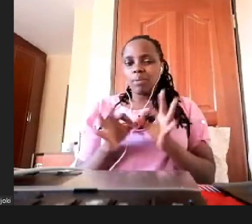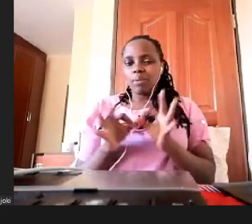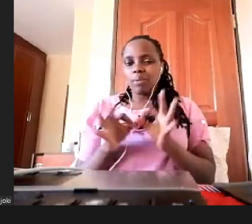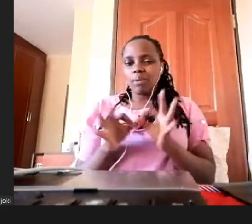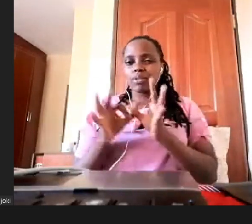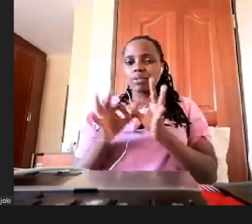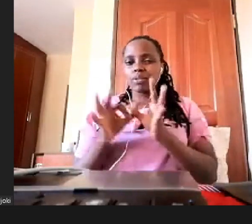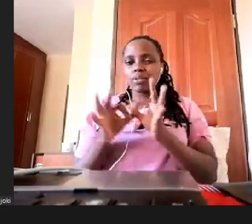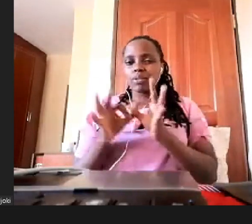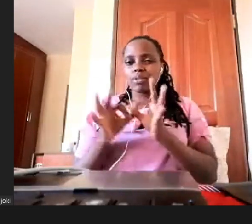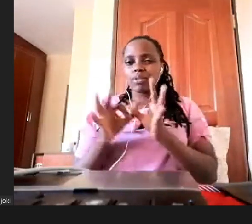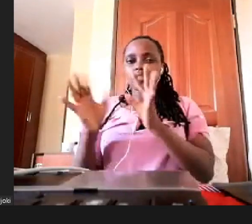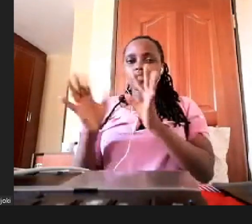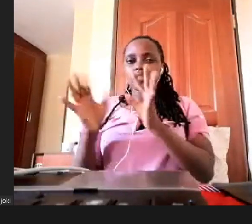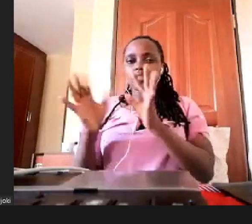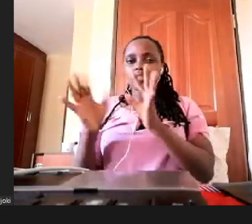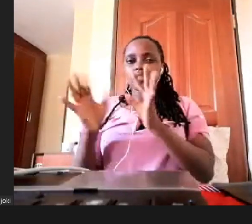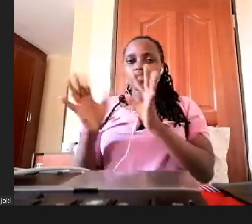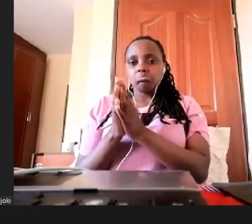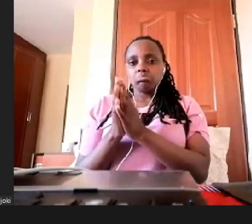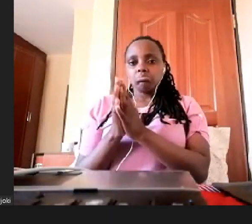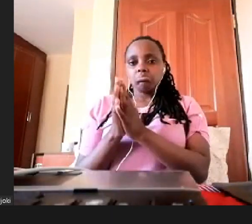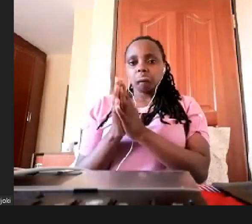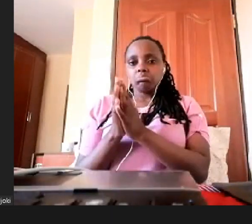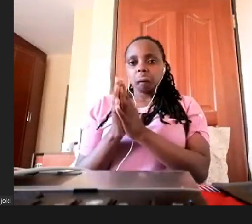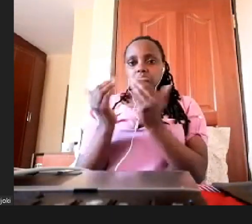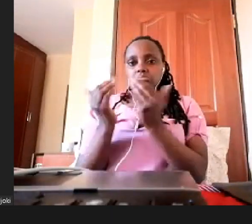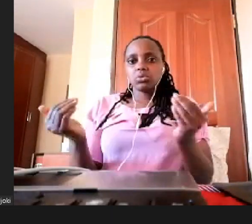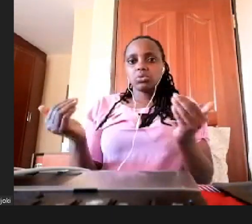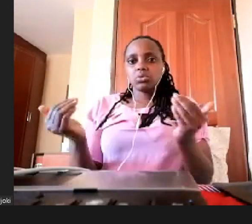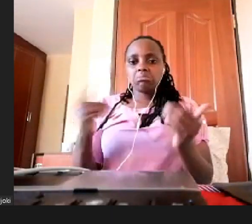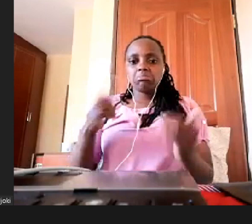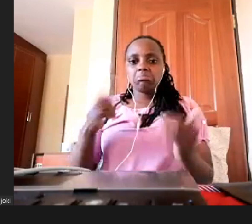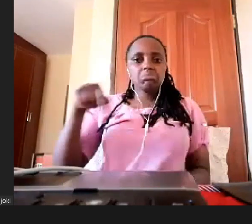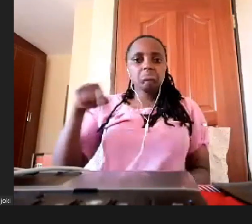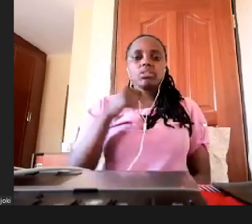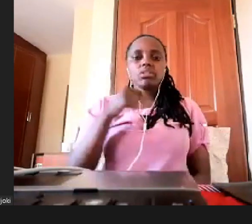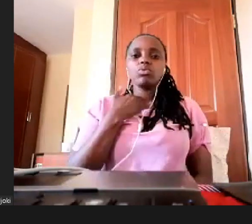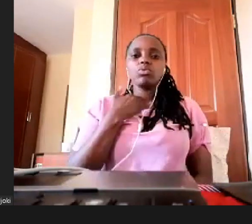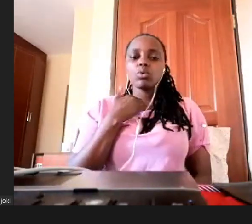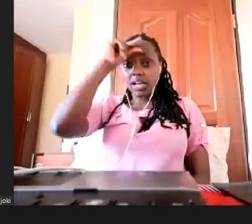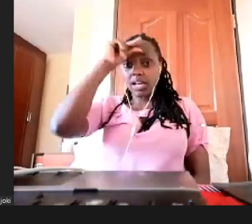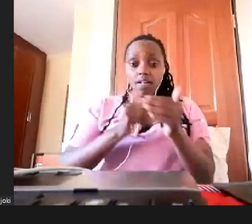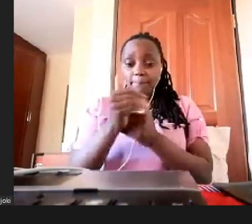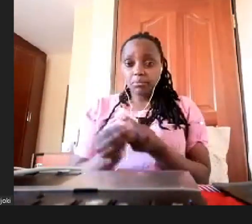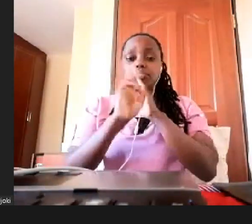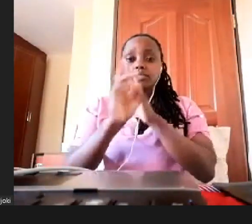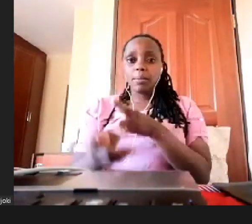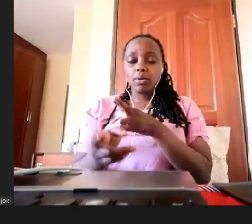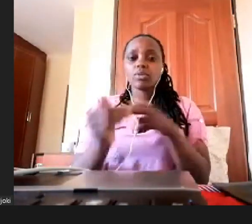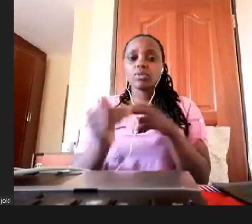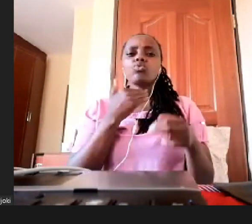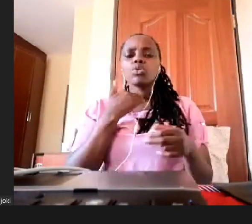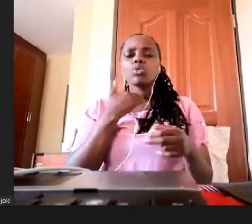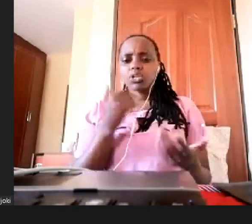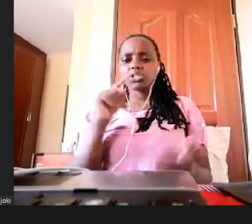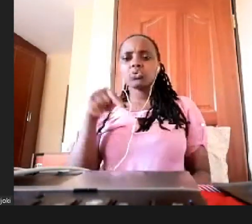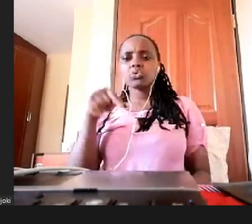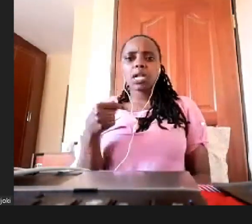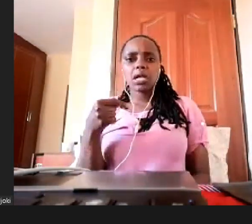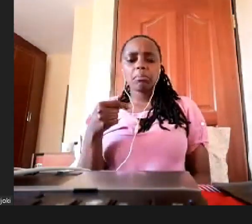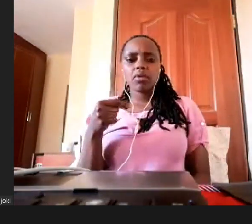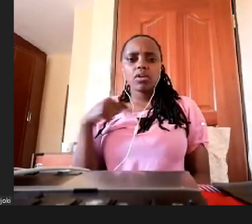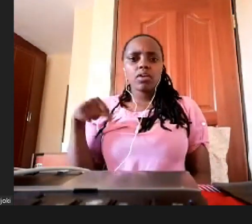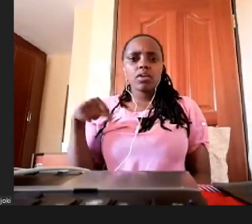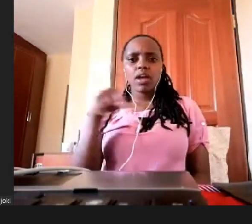And also, we didn't want government, after we present the report to them, to